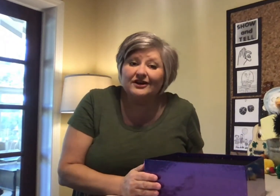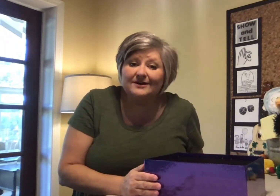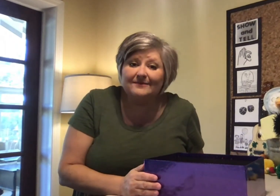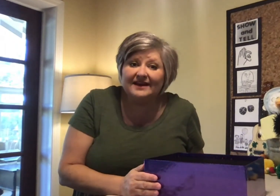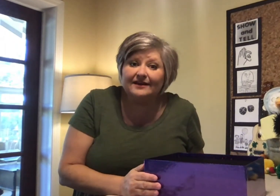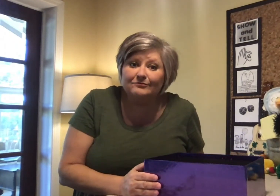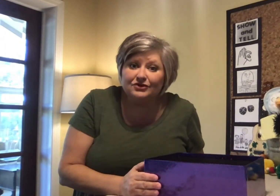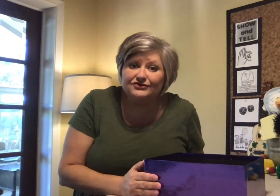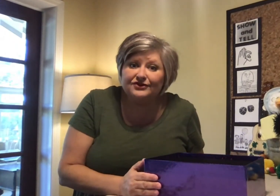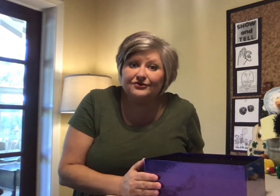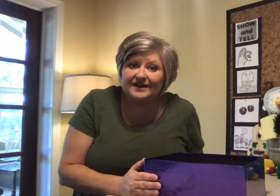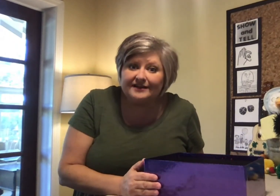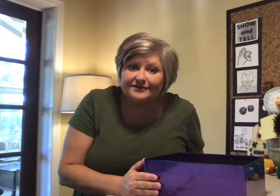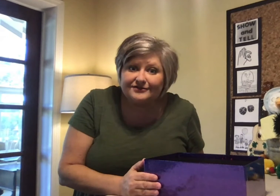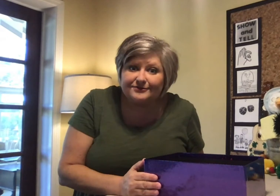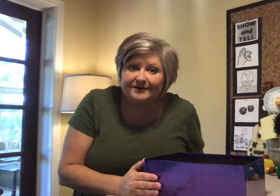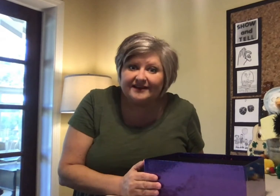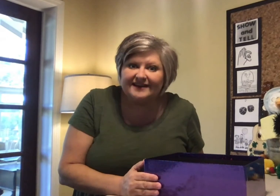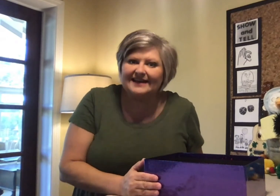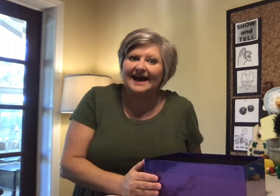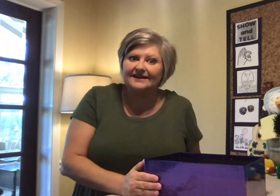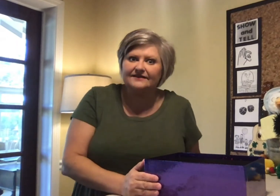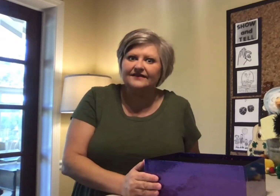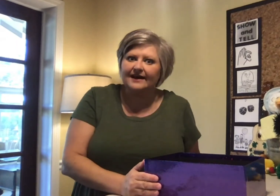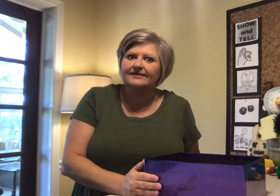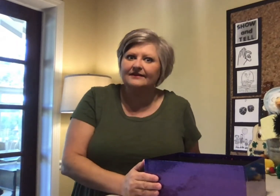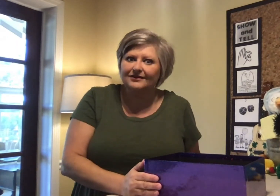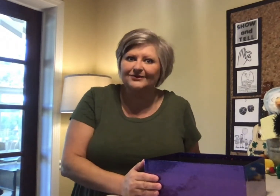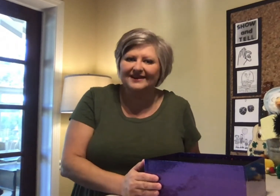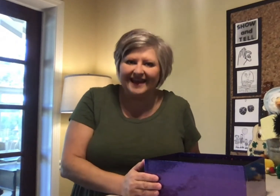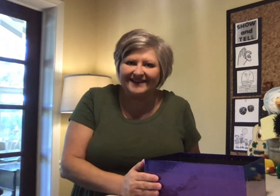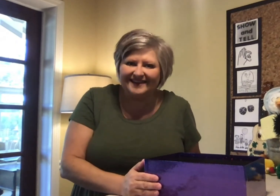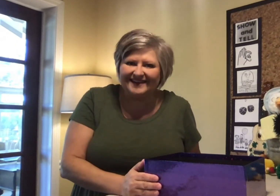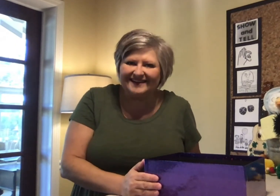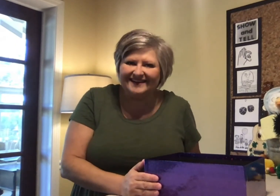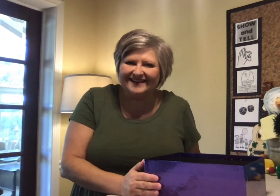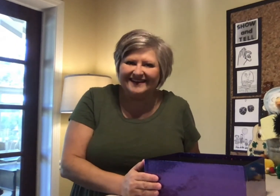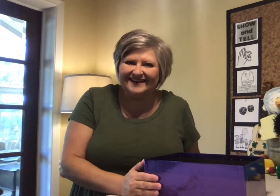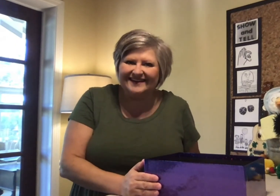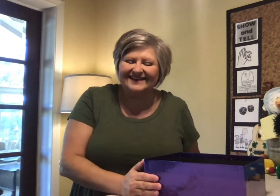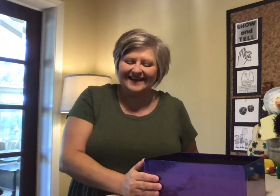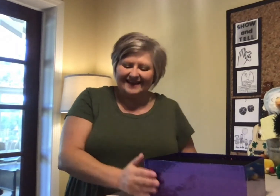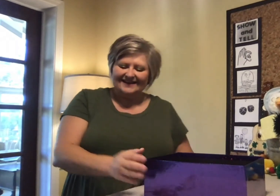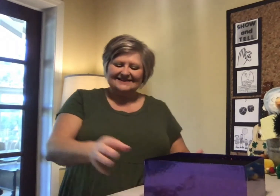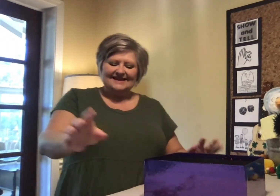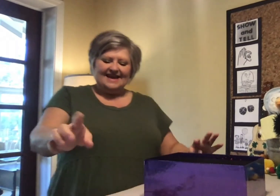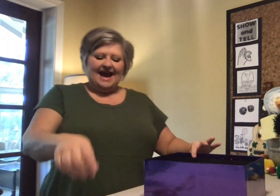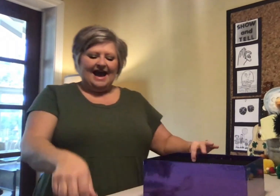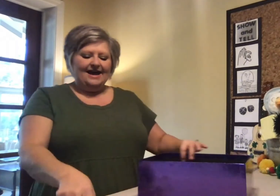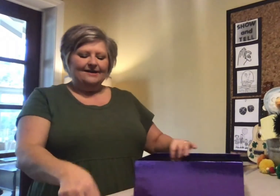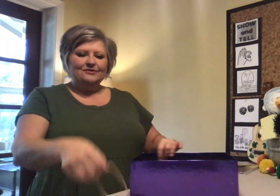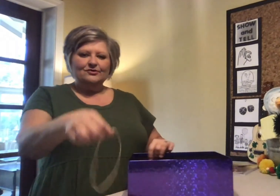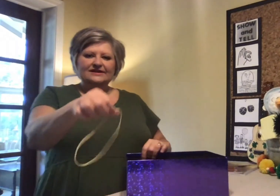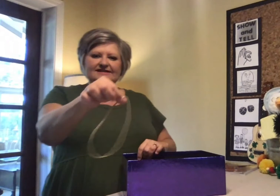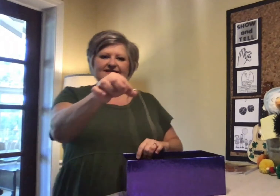to make a musical instrument, kind of like the ukulele. Yes, I'm going to